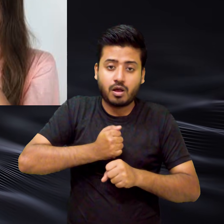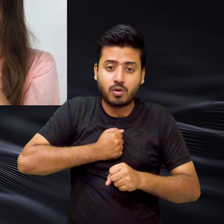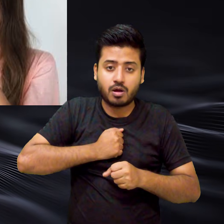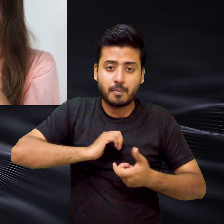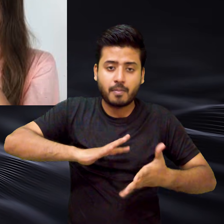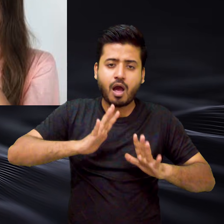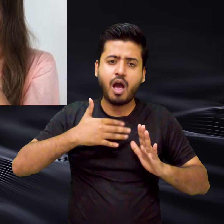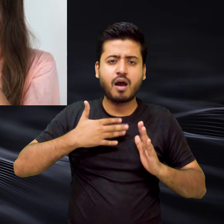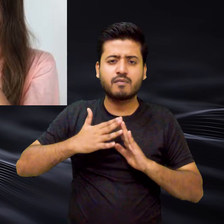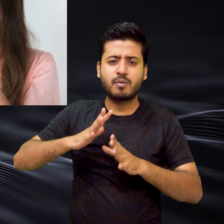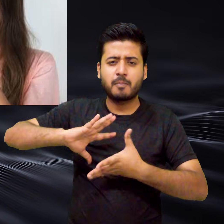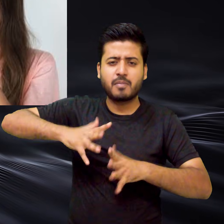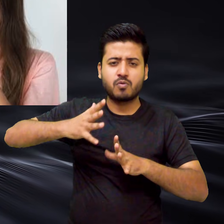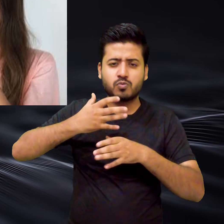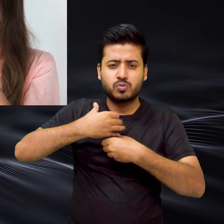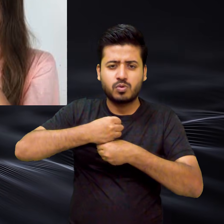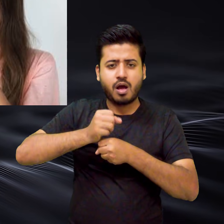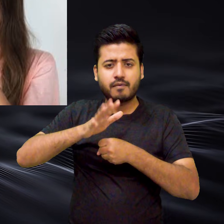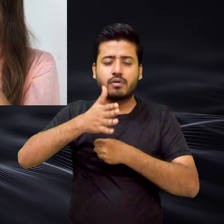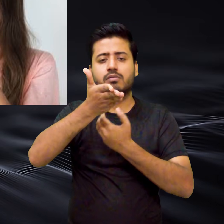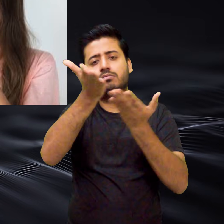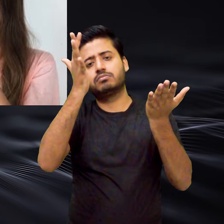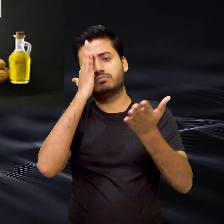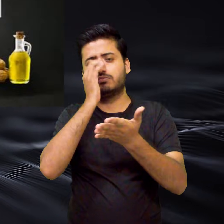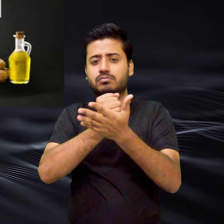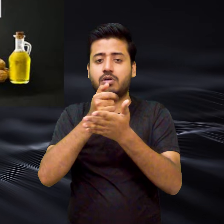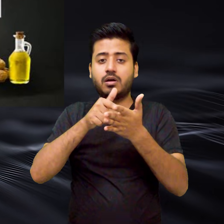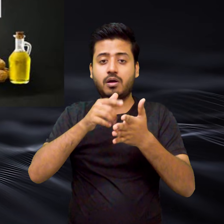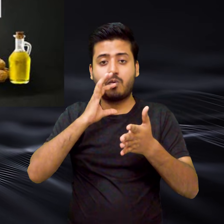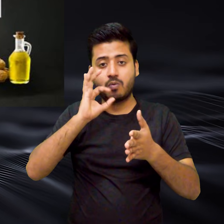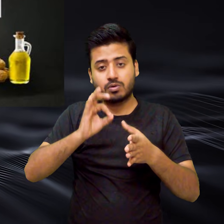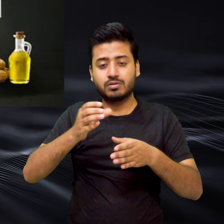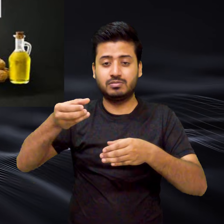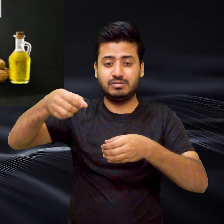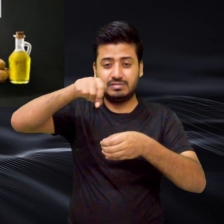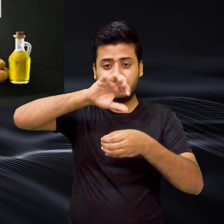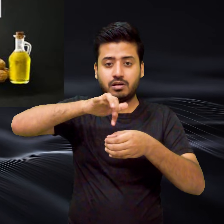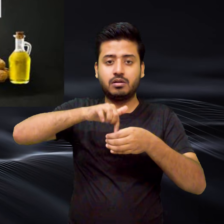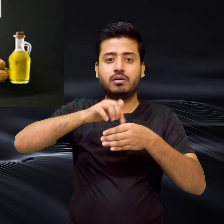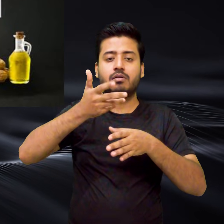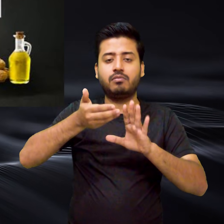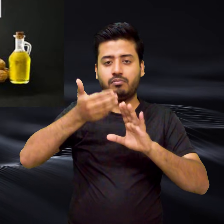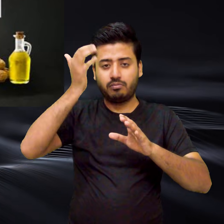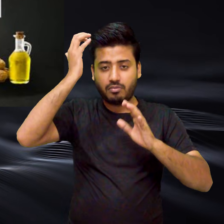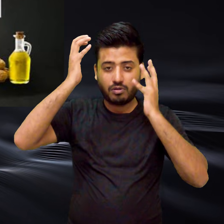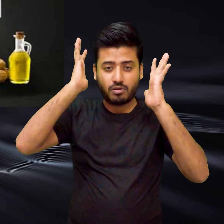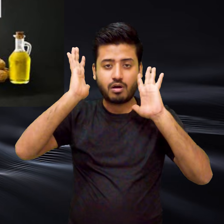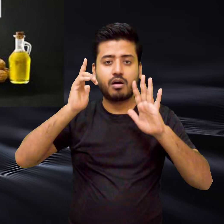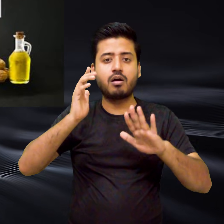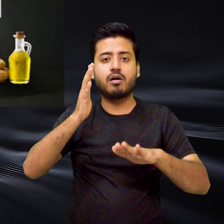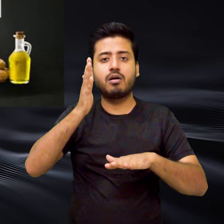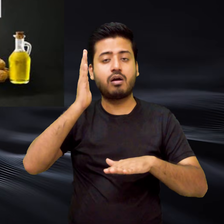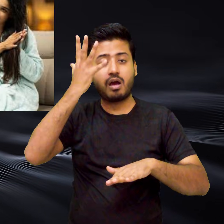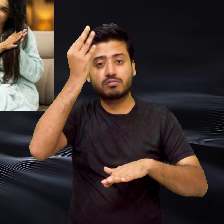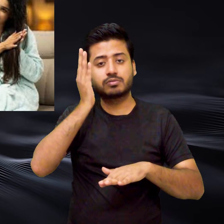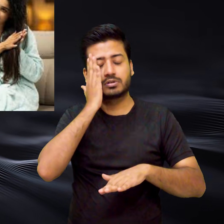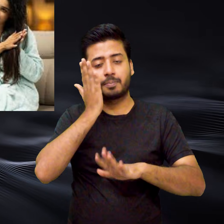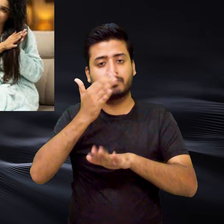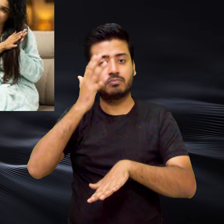rich antioxidants in almond oil can help combat the oxidative stress that can lead to premature graying. Protects hair. Its